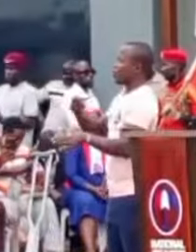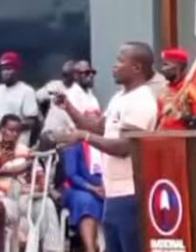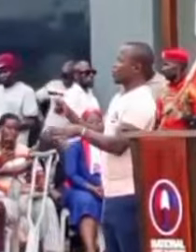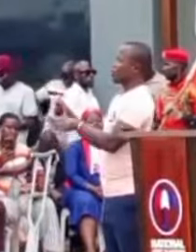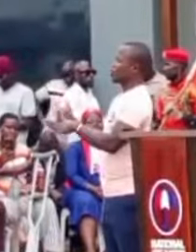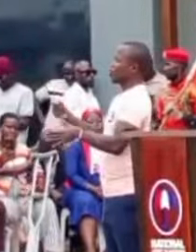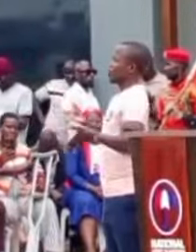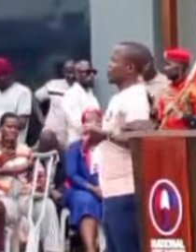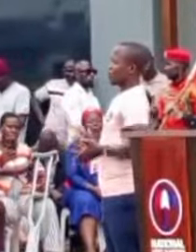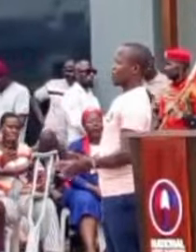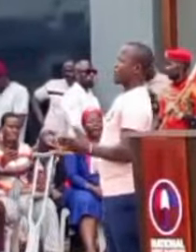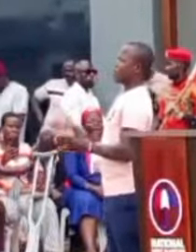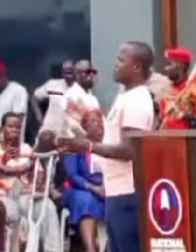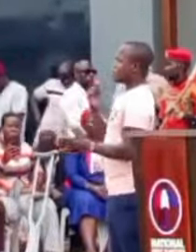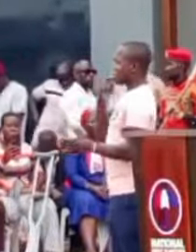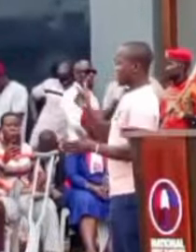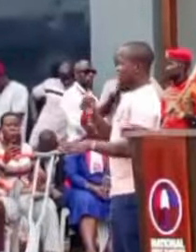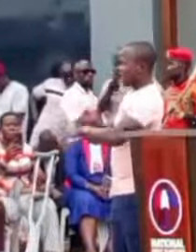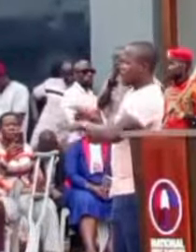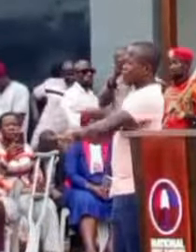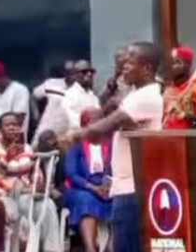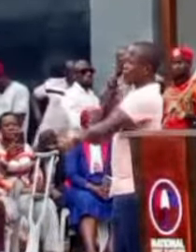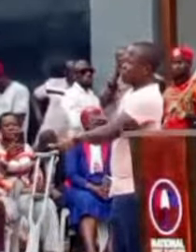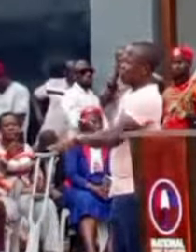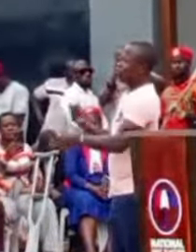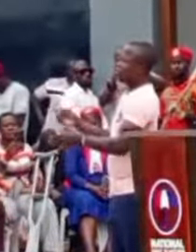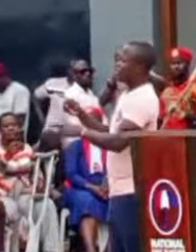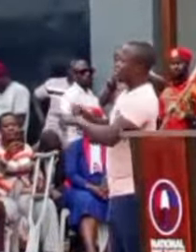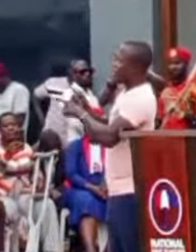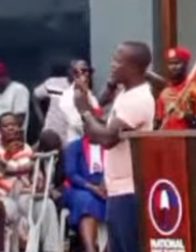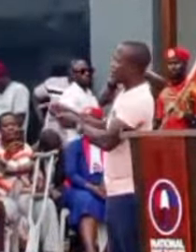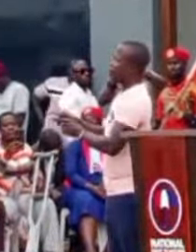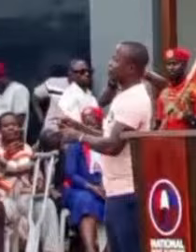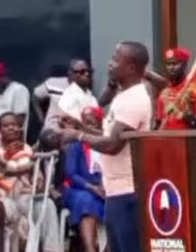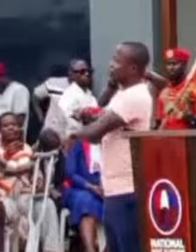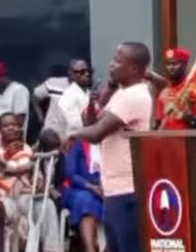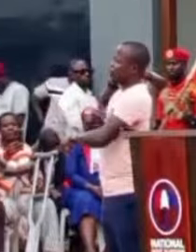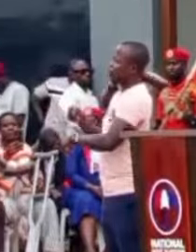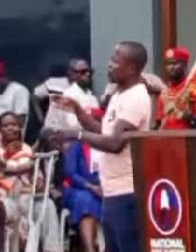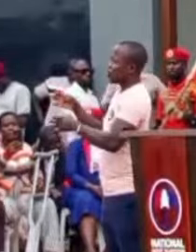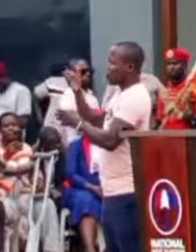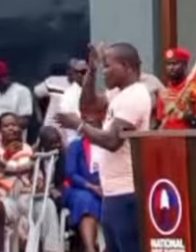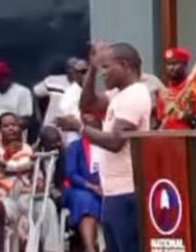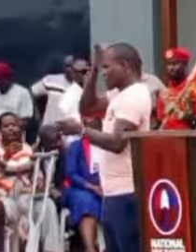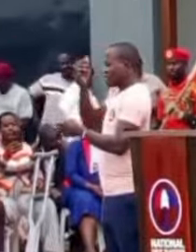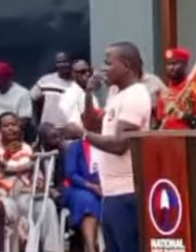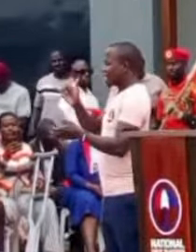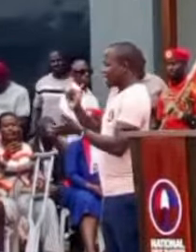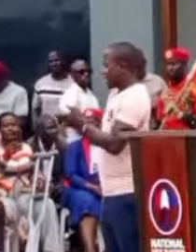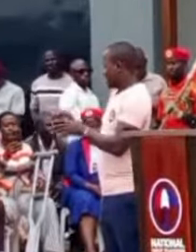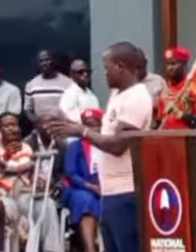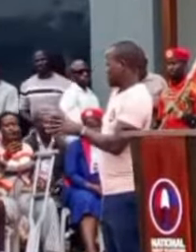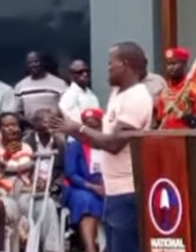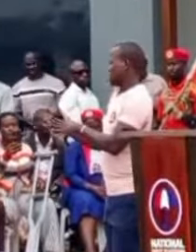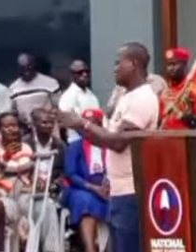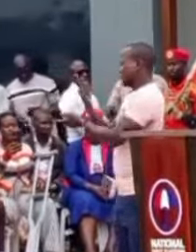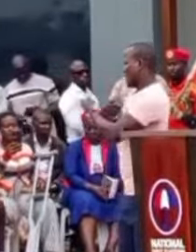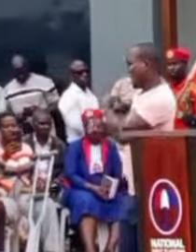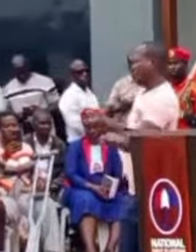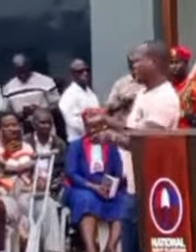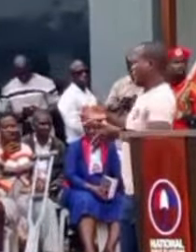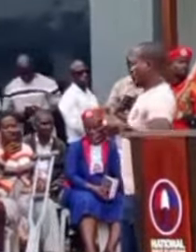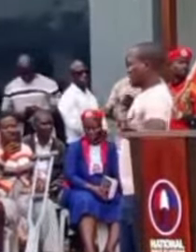ono tazaalira wantu wali bantu balamu ye agenda okuzaala mufu naye kubanga kiri mu ndowooza